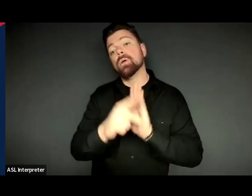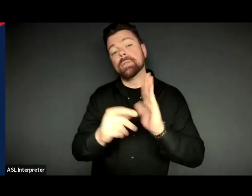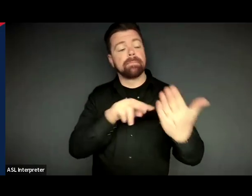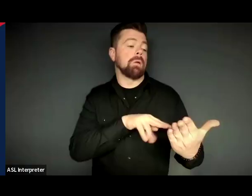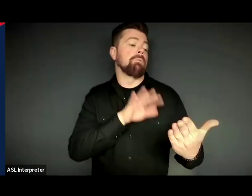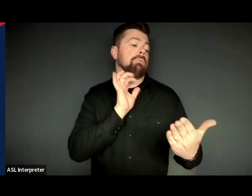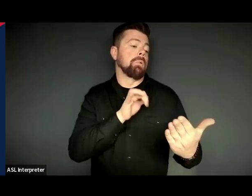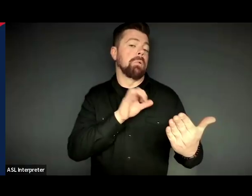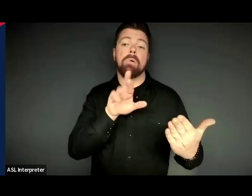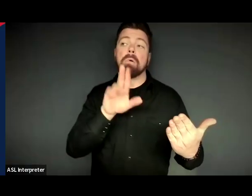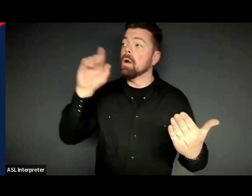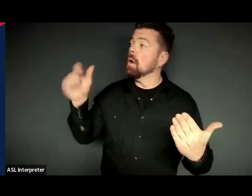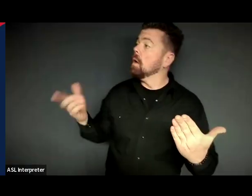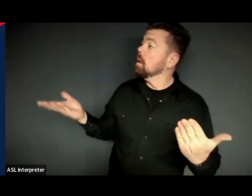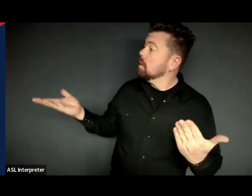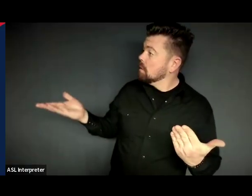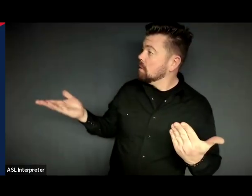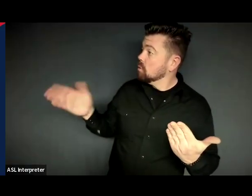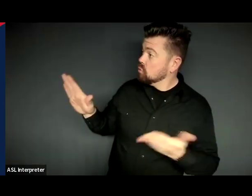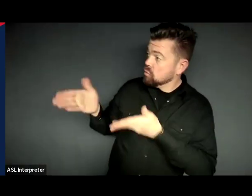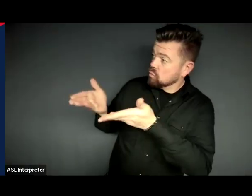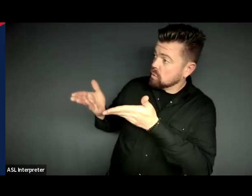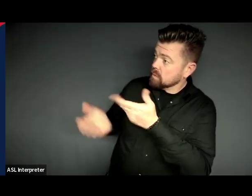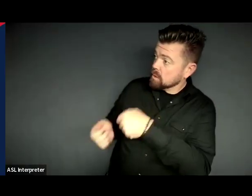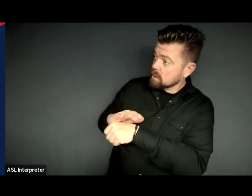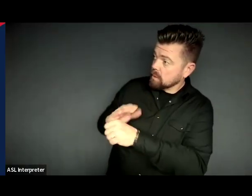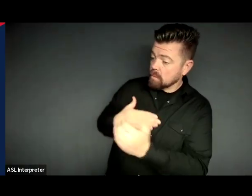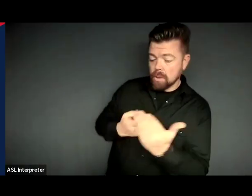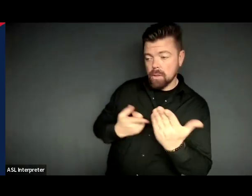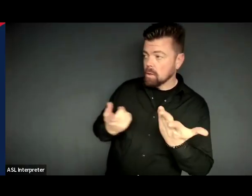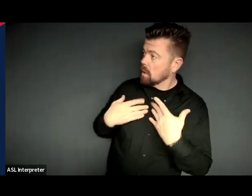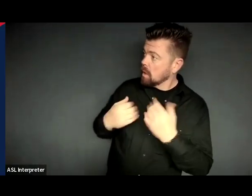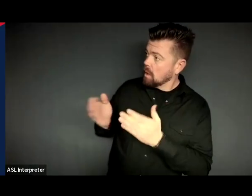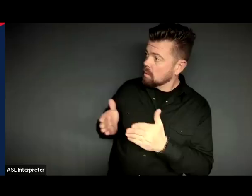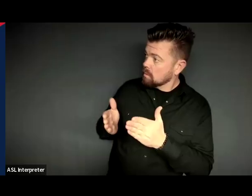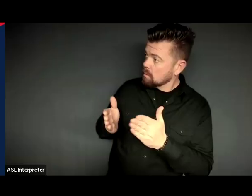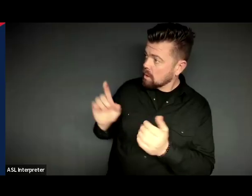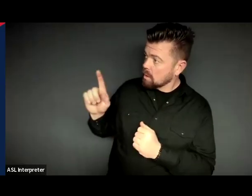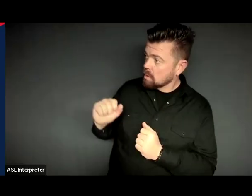and ask somebody, if their services are covered. And then